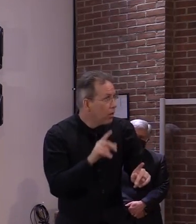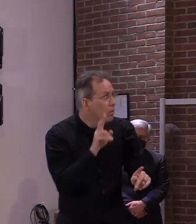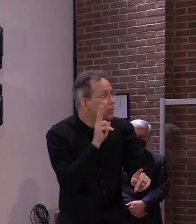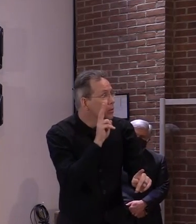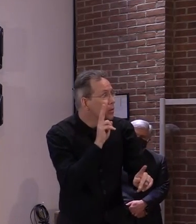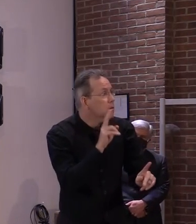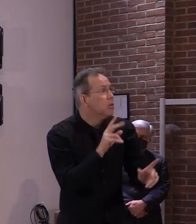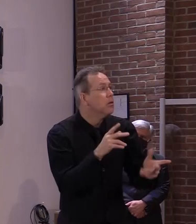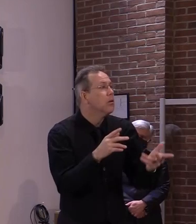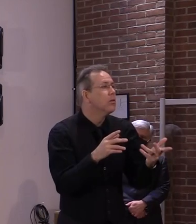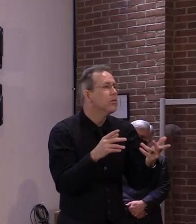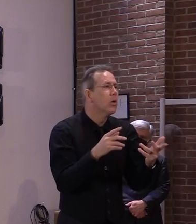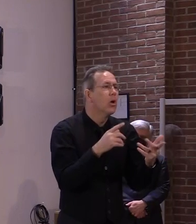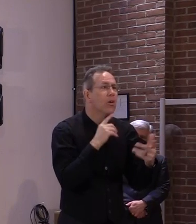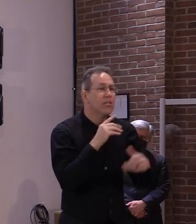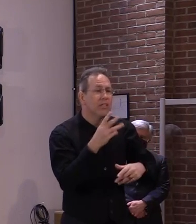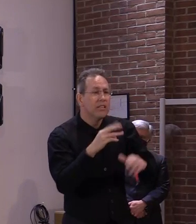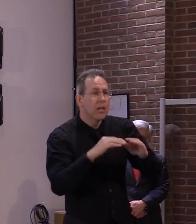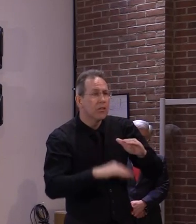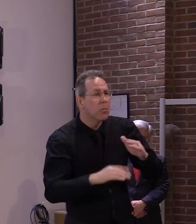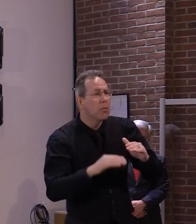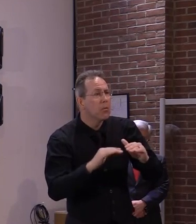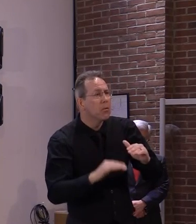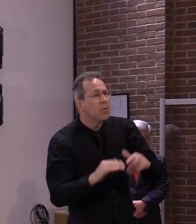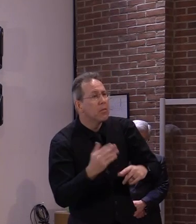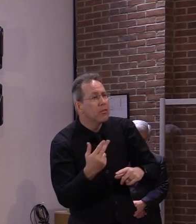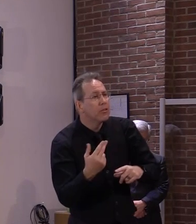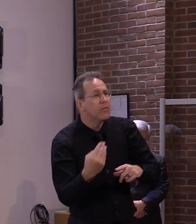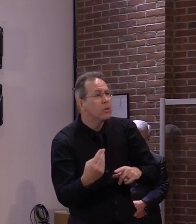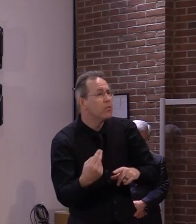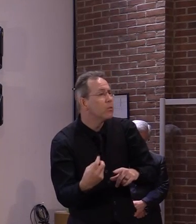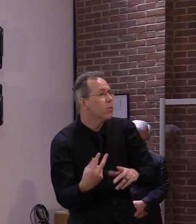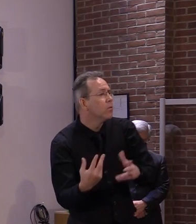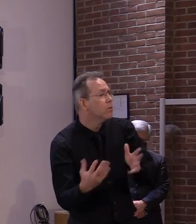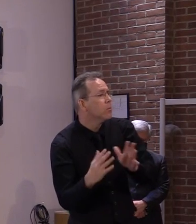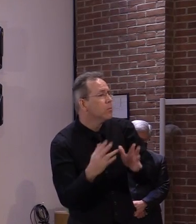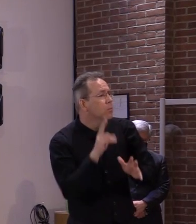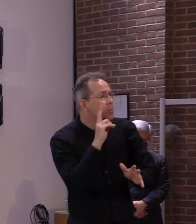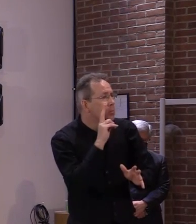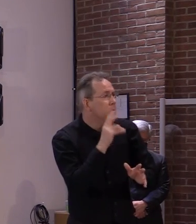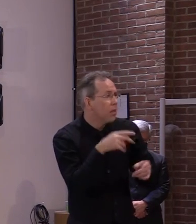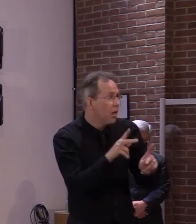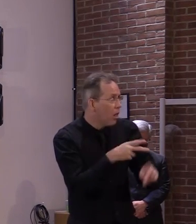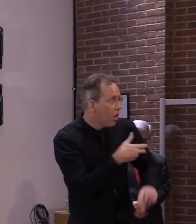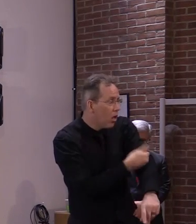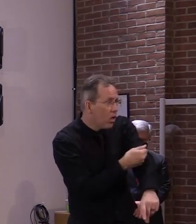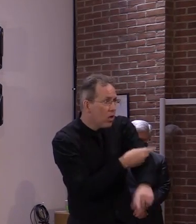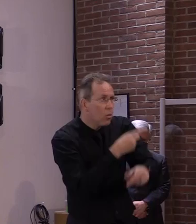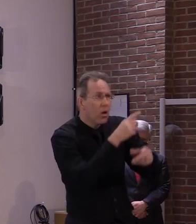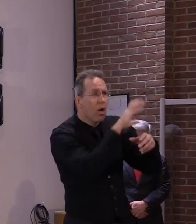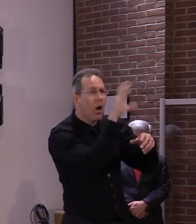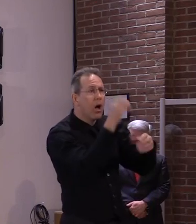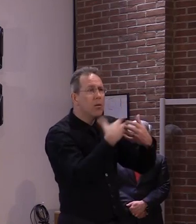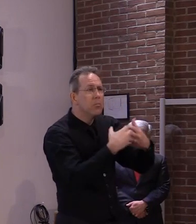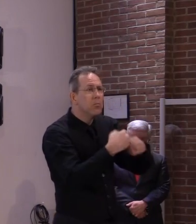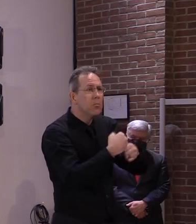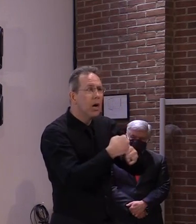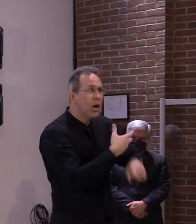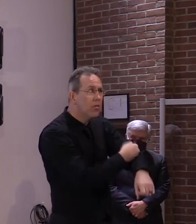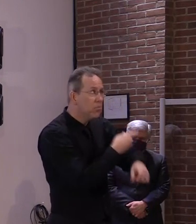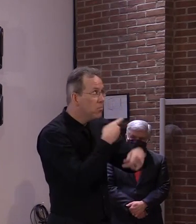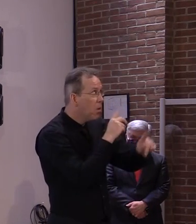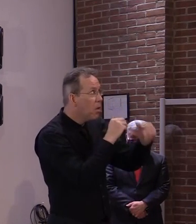from 16 down to a certain point, depending on how the trial was set up. So that point may come in time over spring or